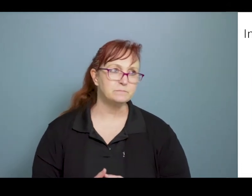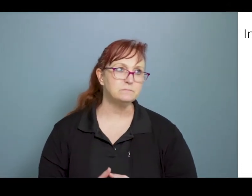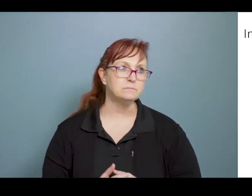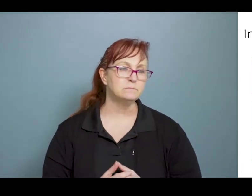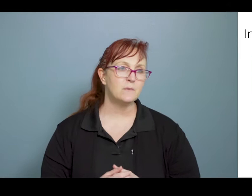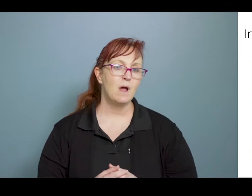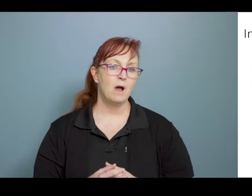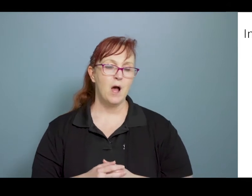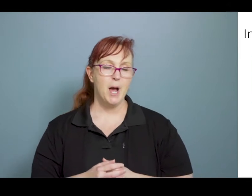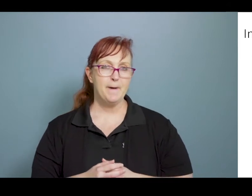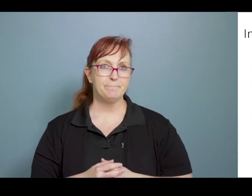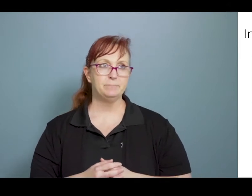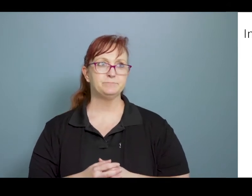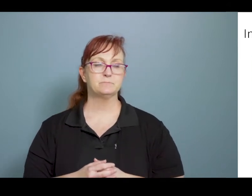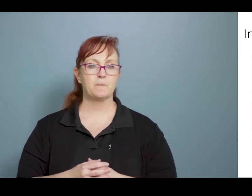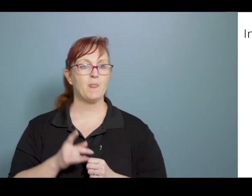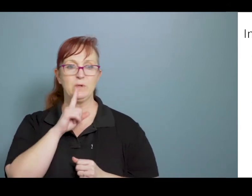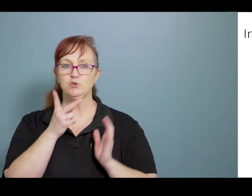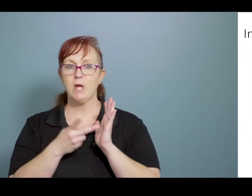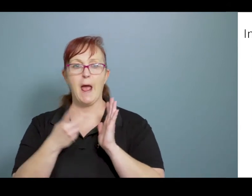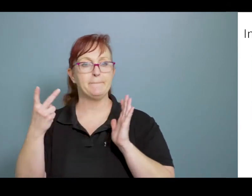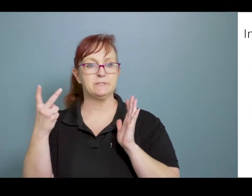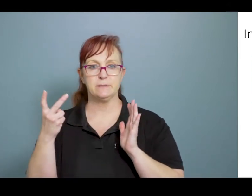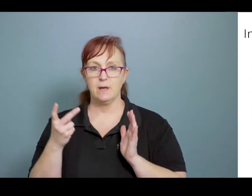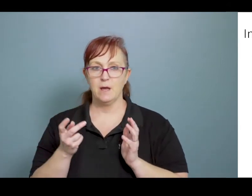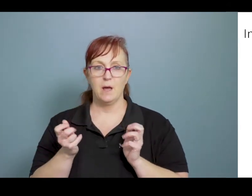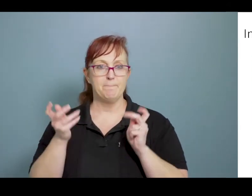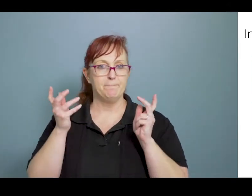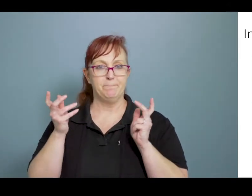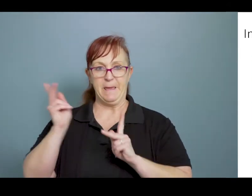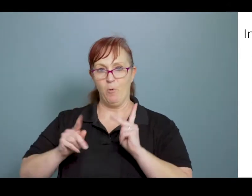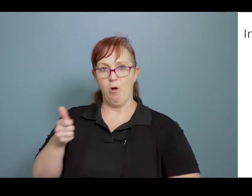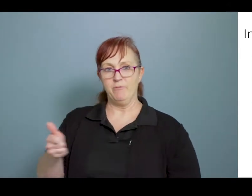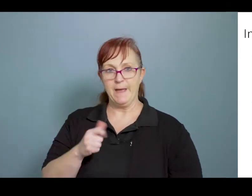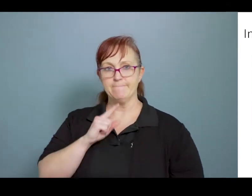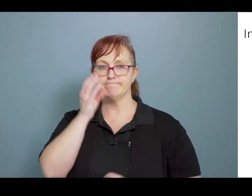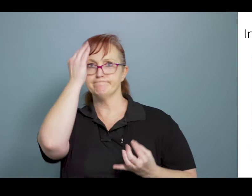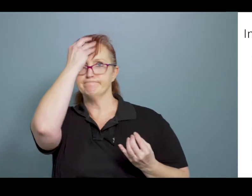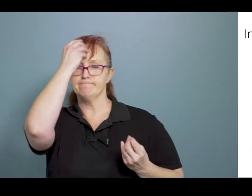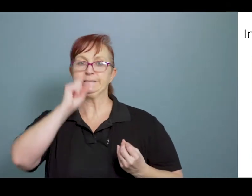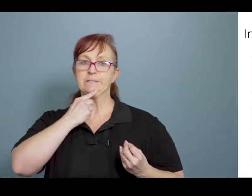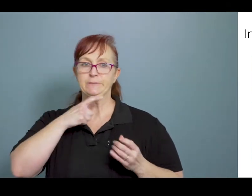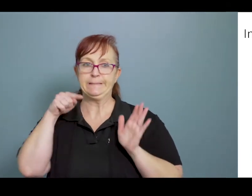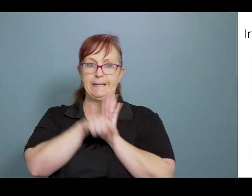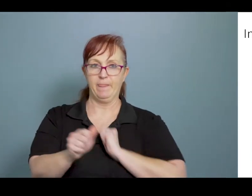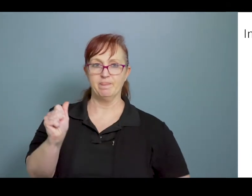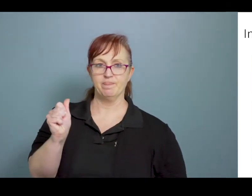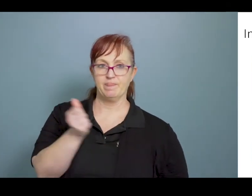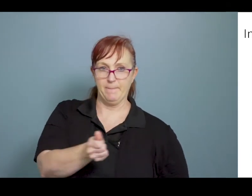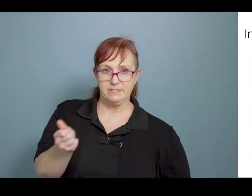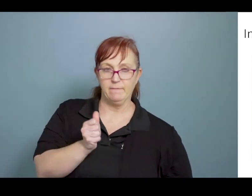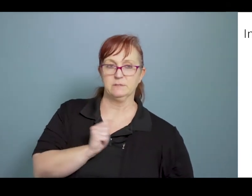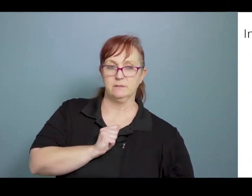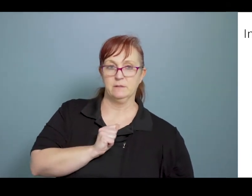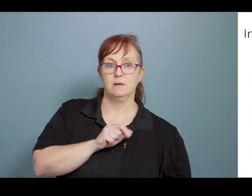Additionally, 2 times as many people have reported serious contemplation of suicide as opposed to the same